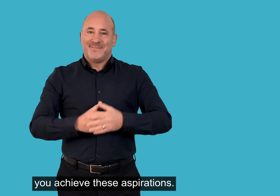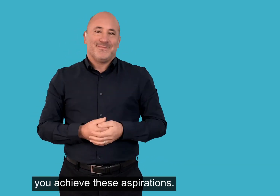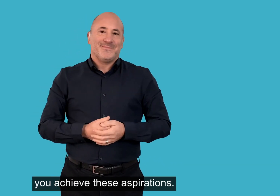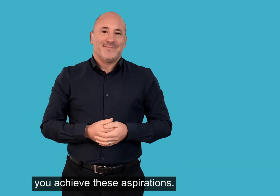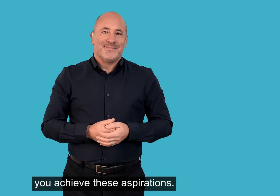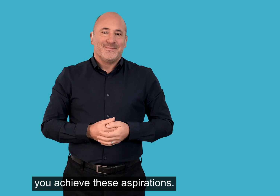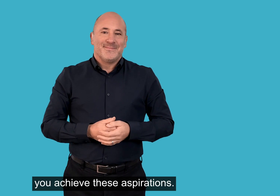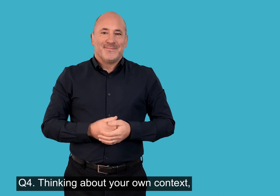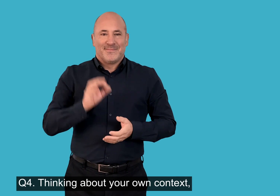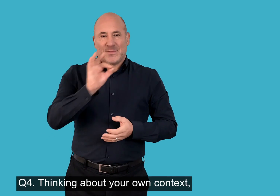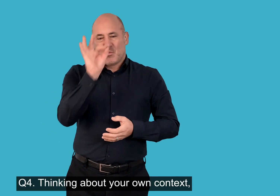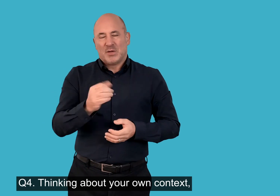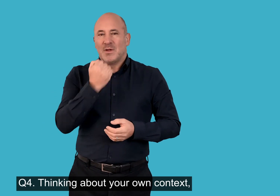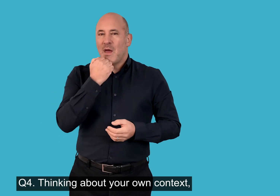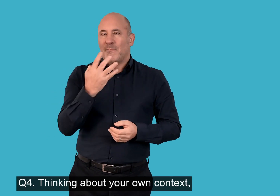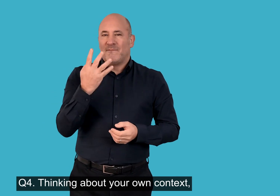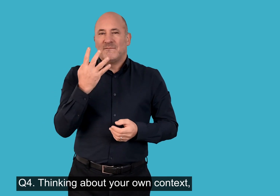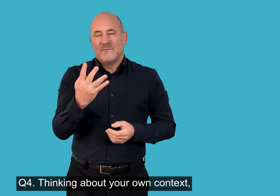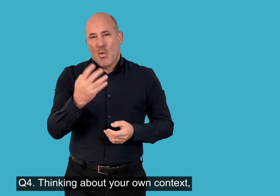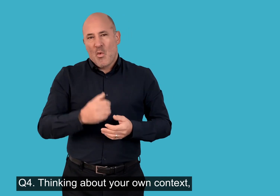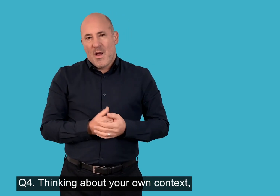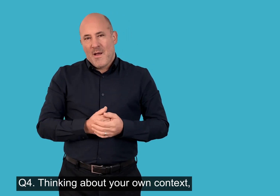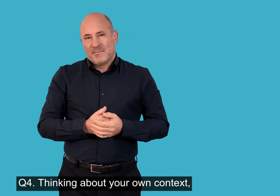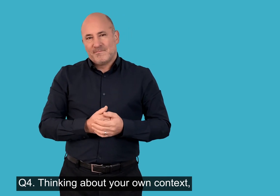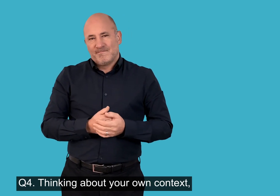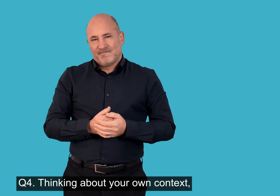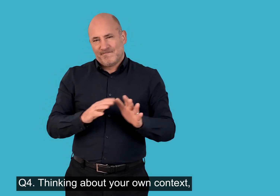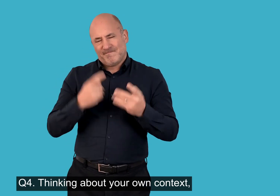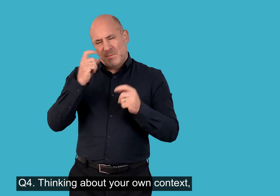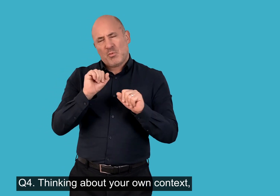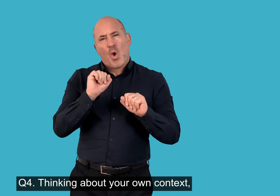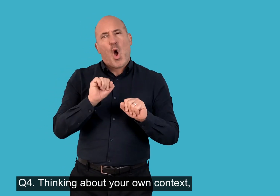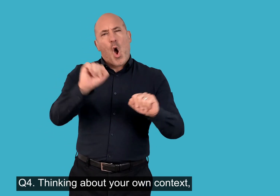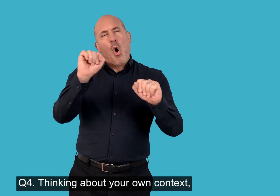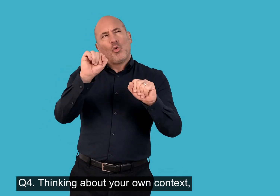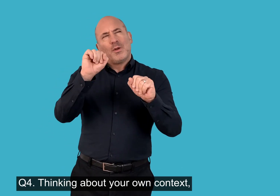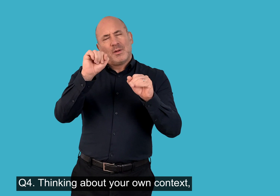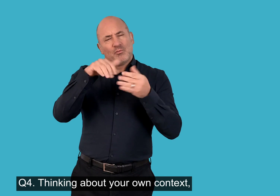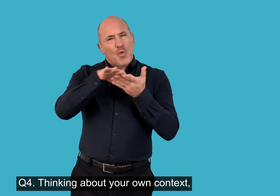you achieve these aspirations. Question 4. Thinking about your own context.